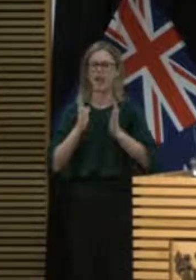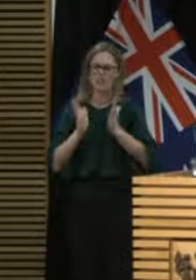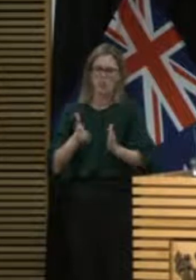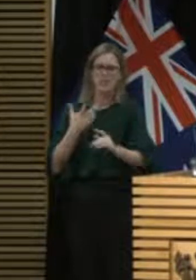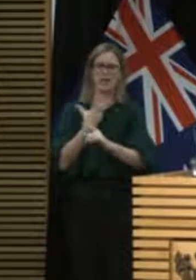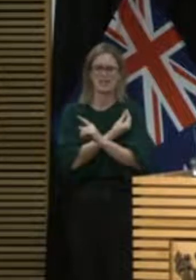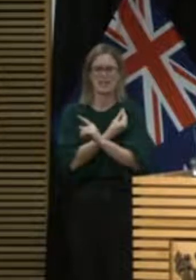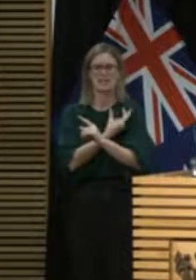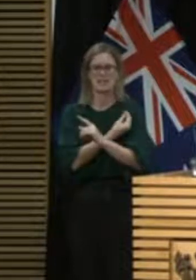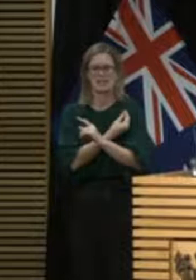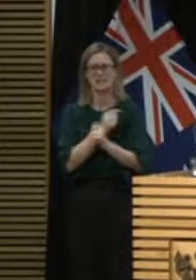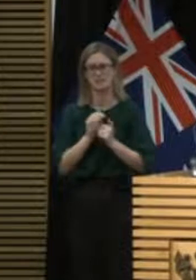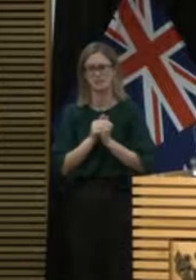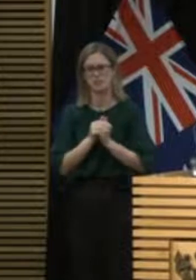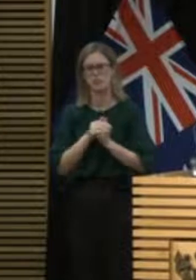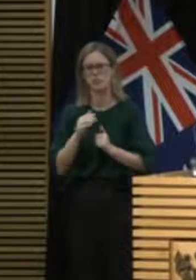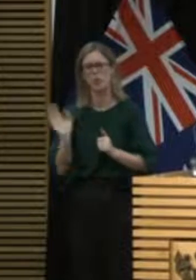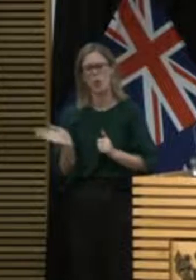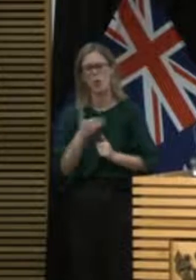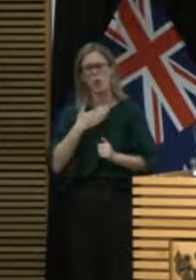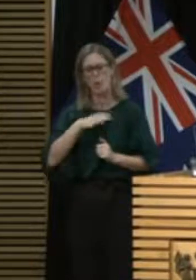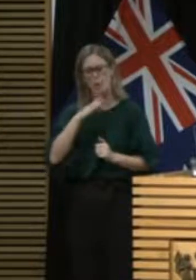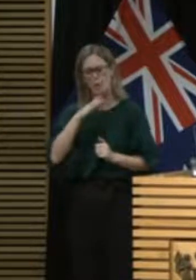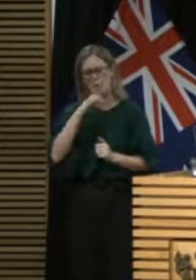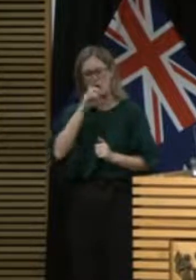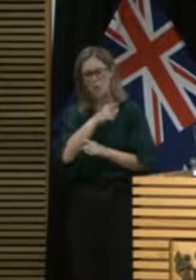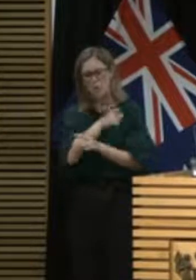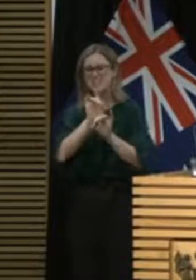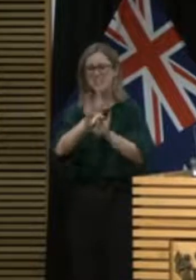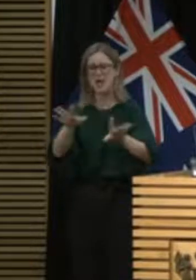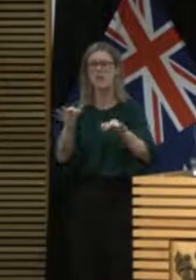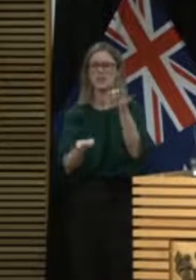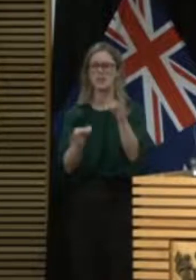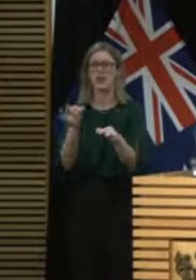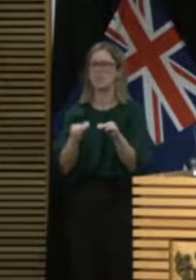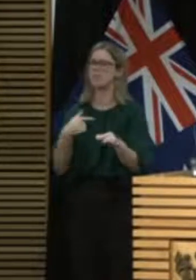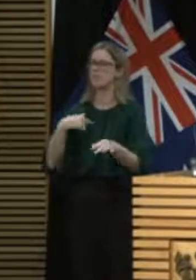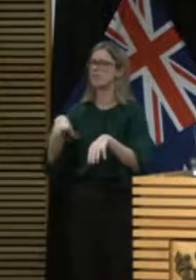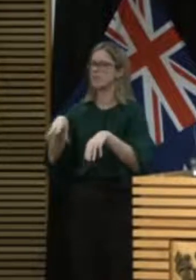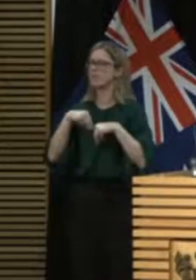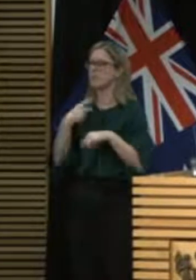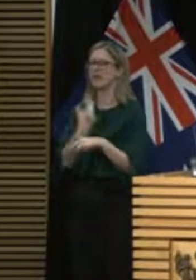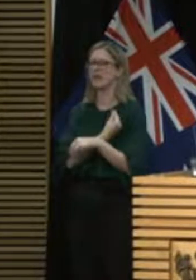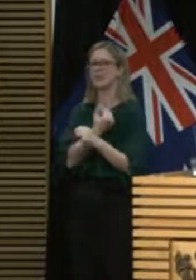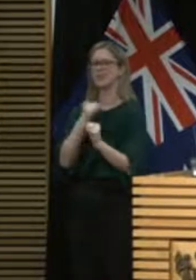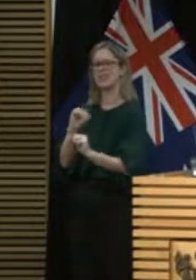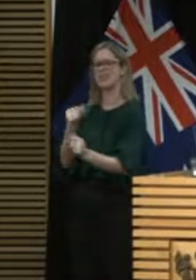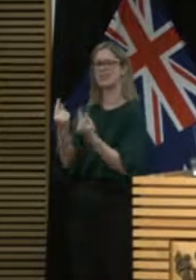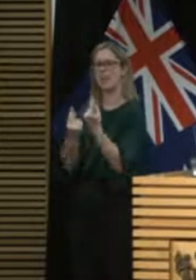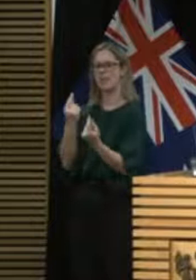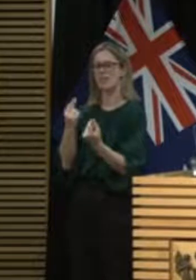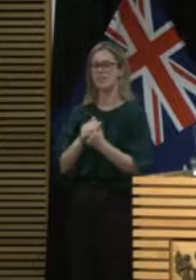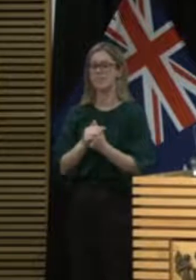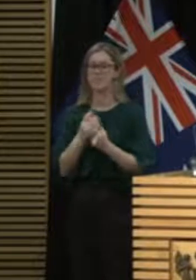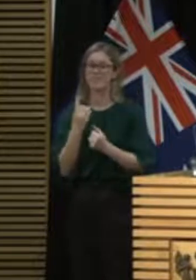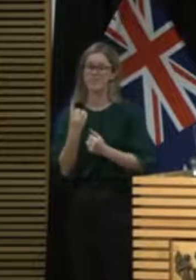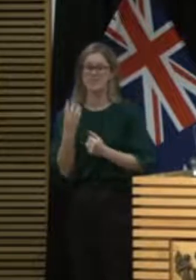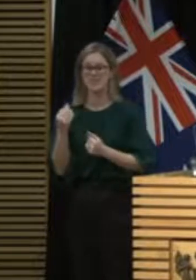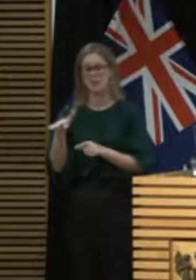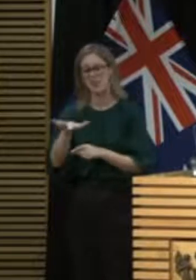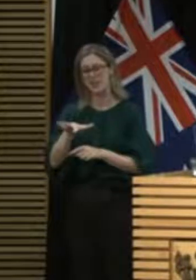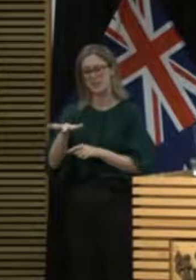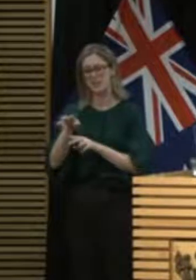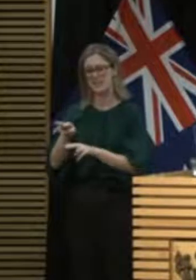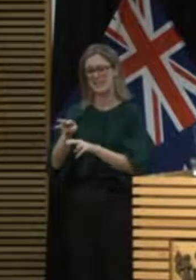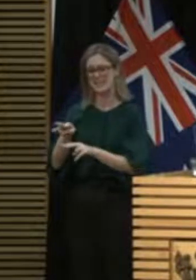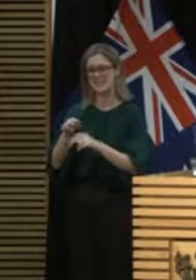mandates too widely. I think we would all want people to make the choice to be vaccinated to protect others. But there are sectors where we have seen